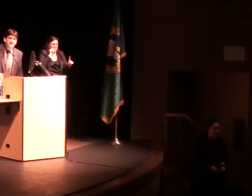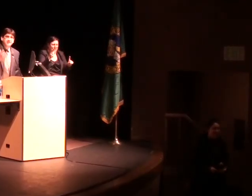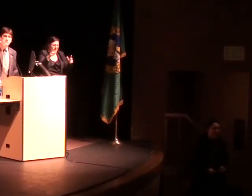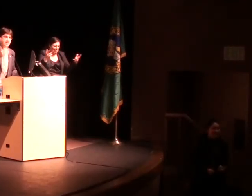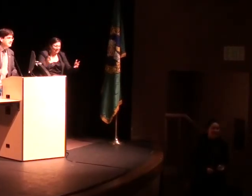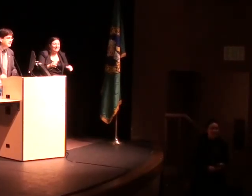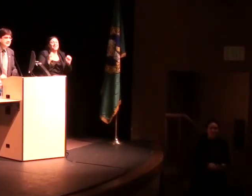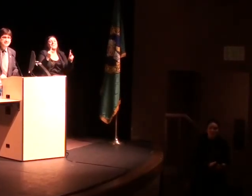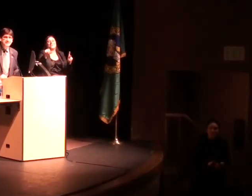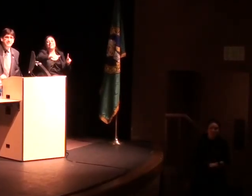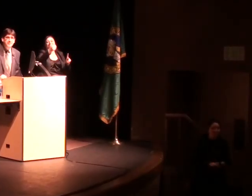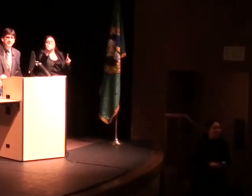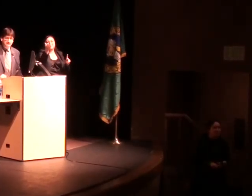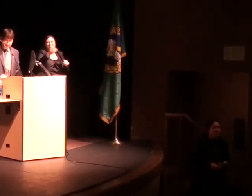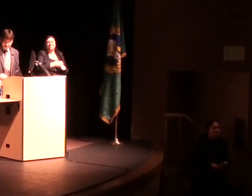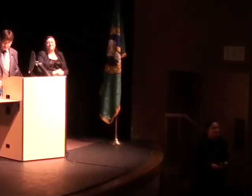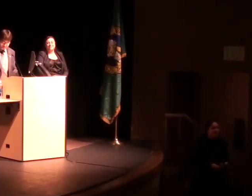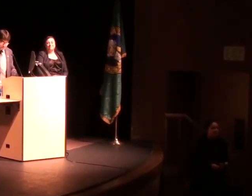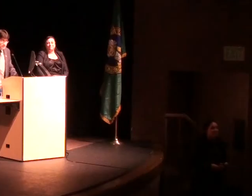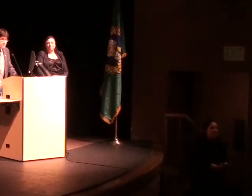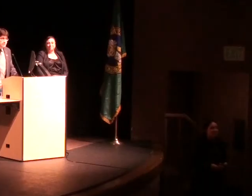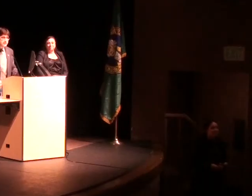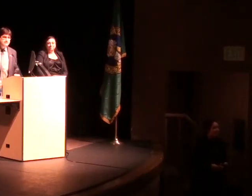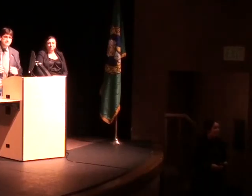Thank you. Who else?